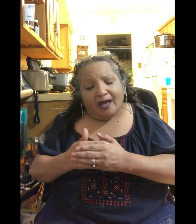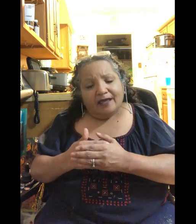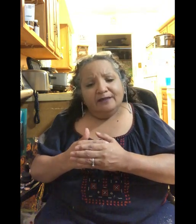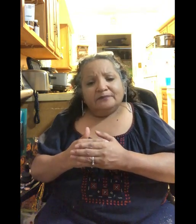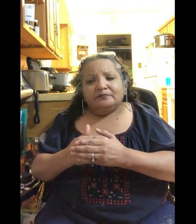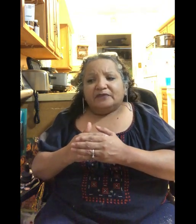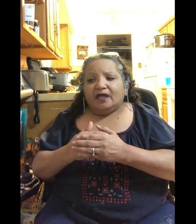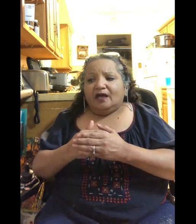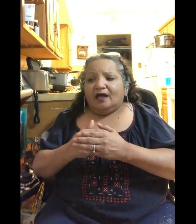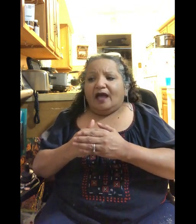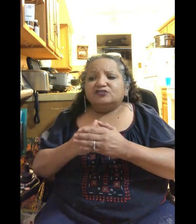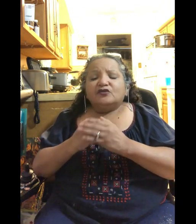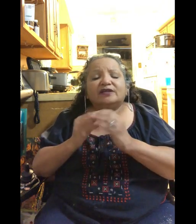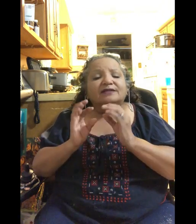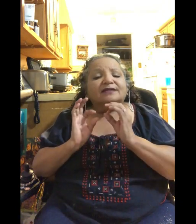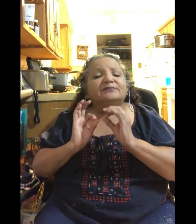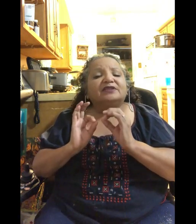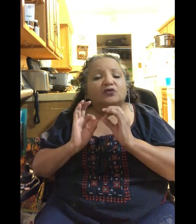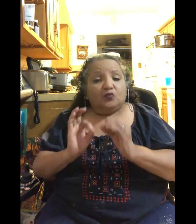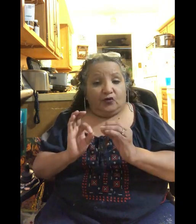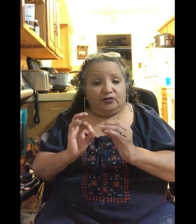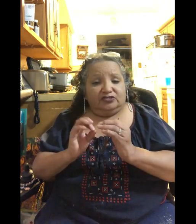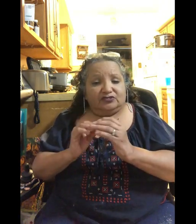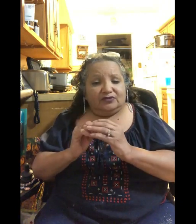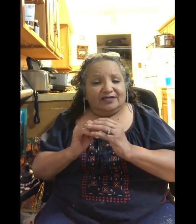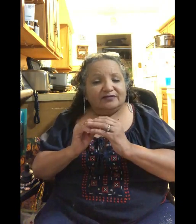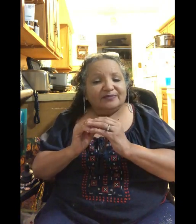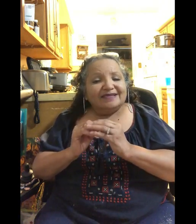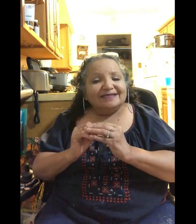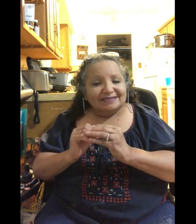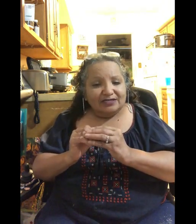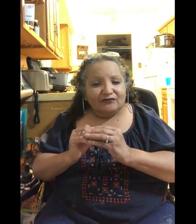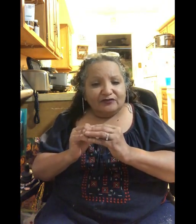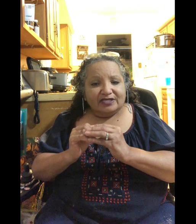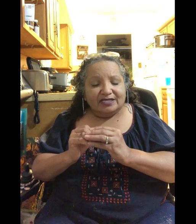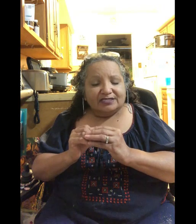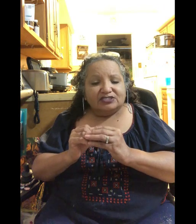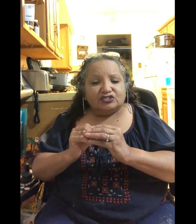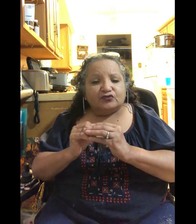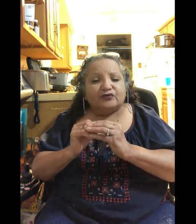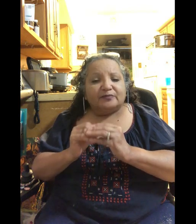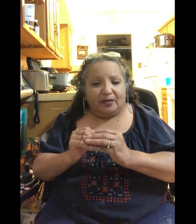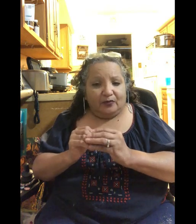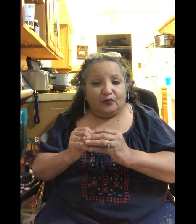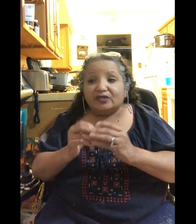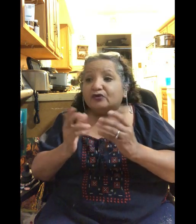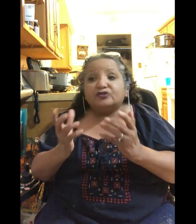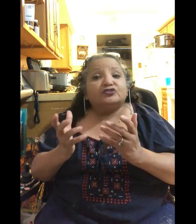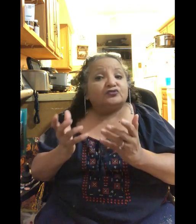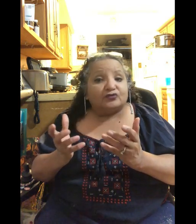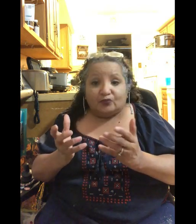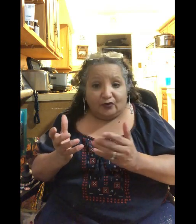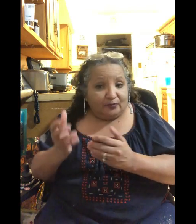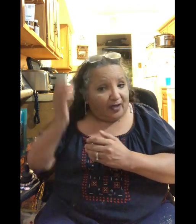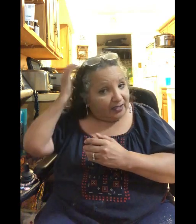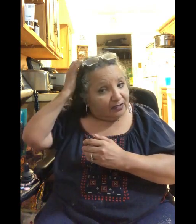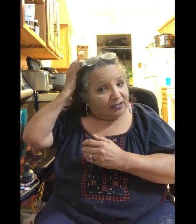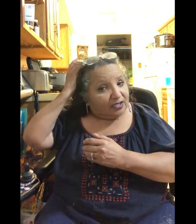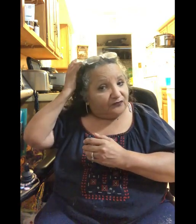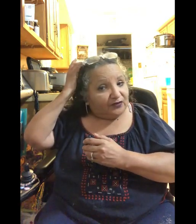my. I try to limit the words so that it'll be easier for the kids to remember. We could do the word my if we